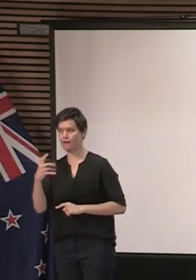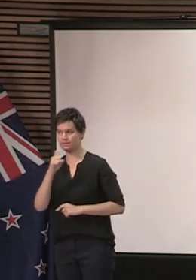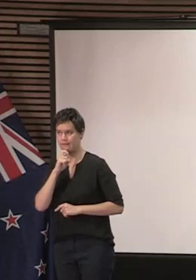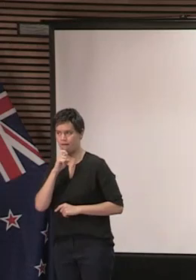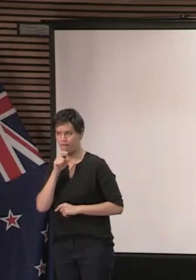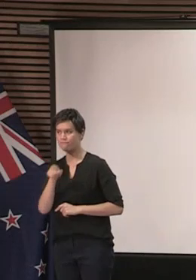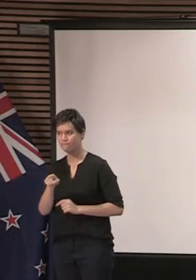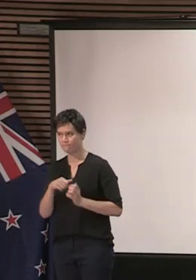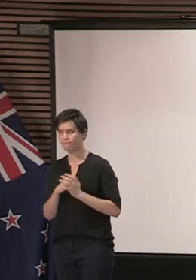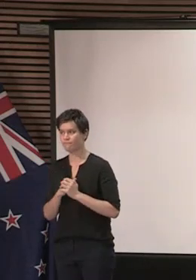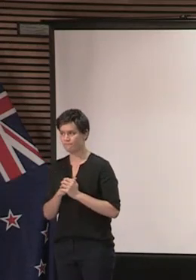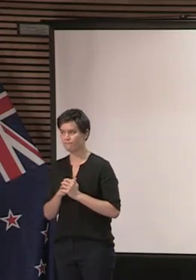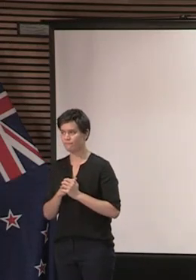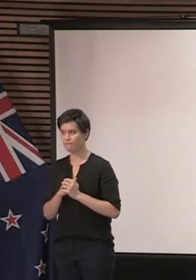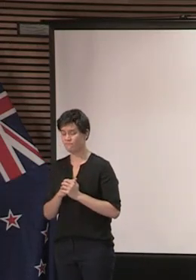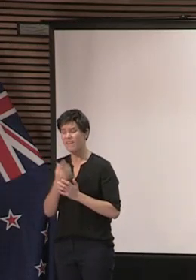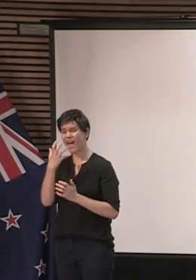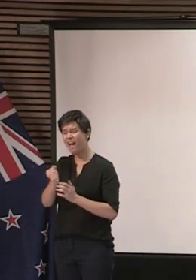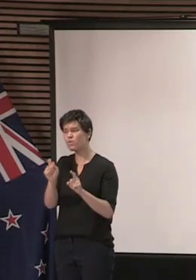with that cluster are